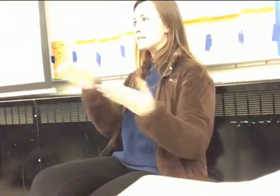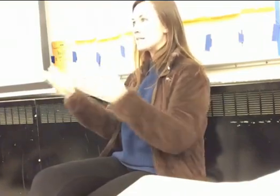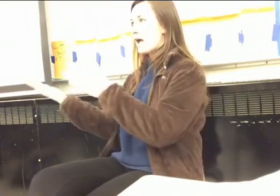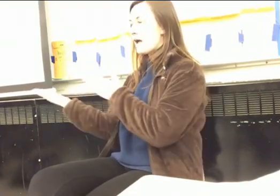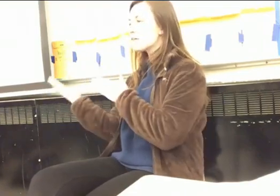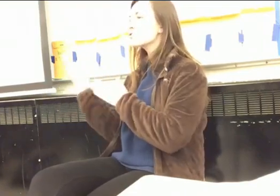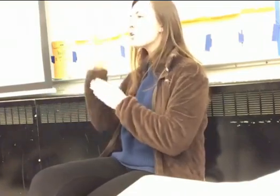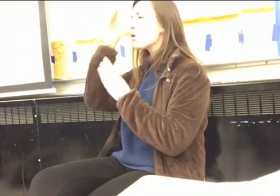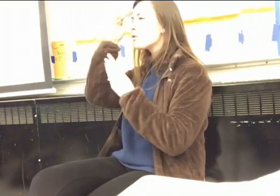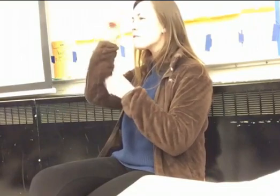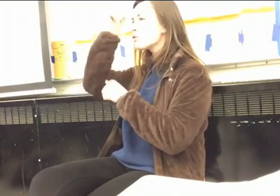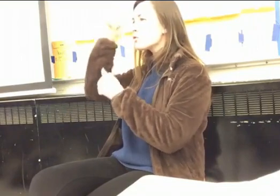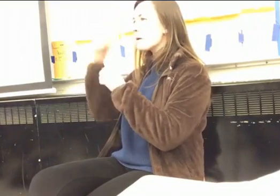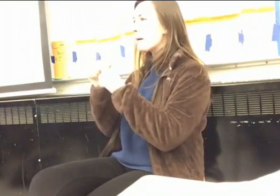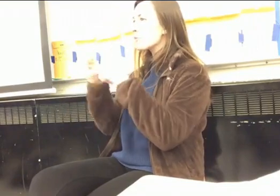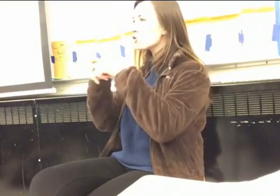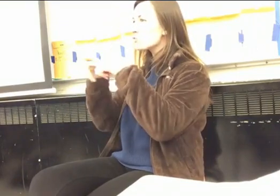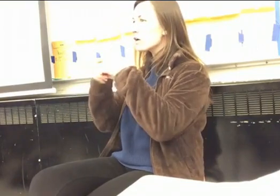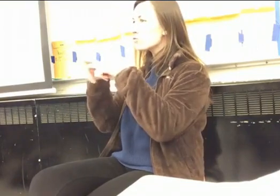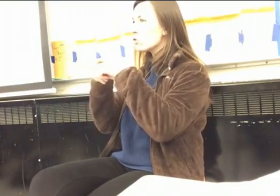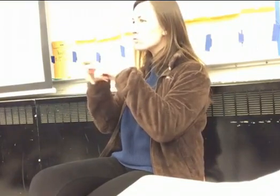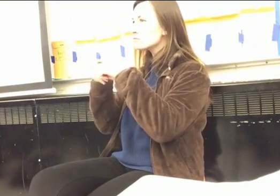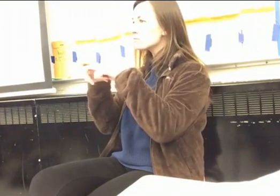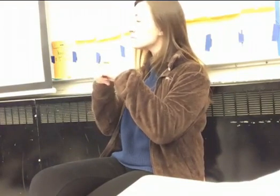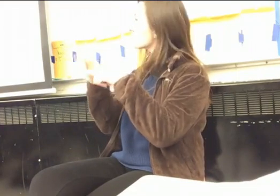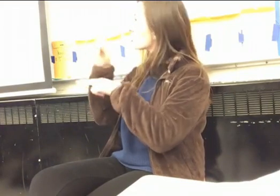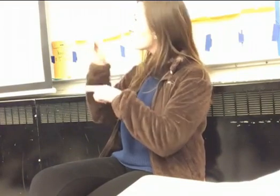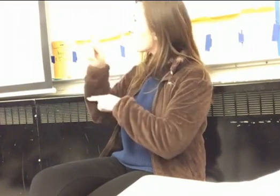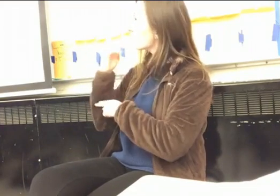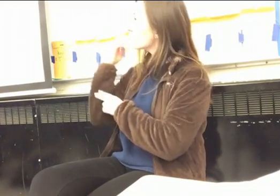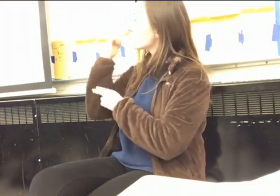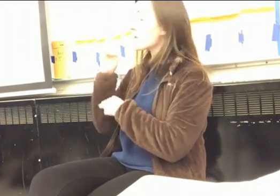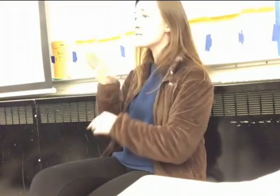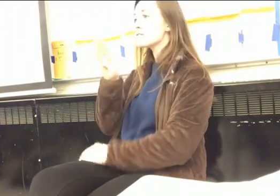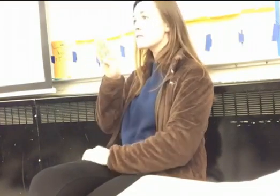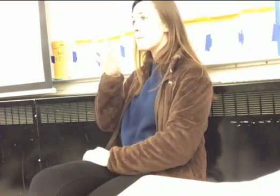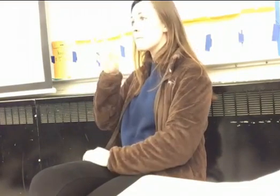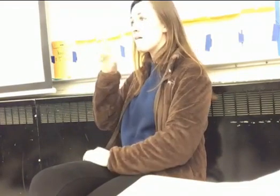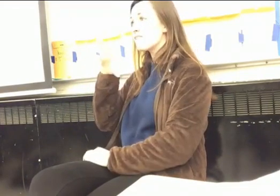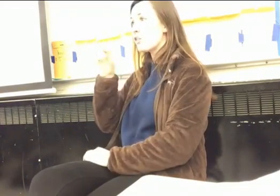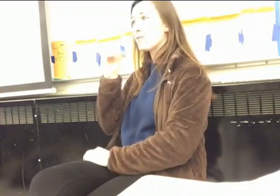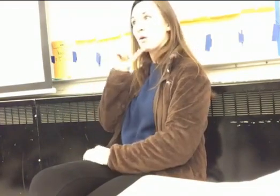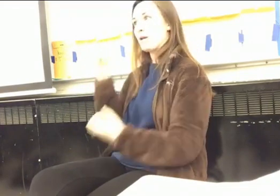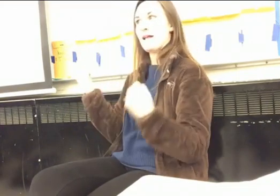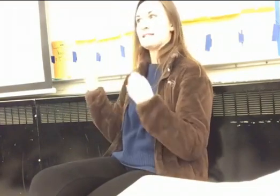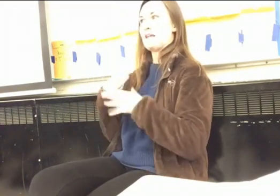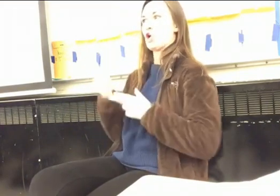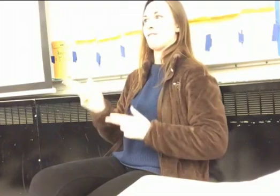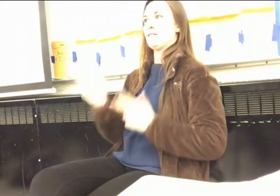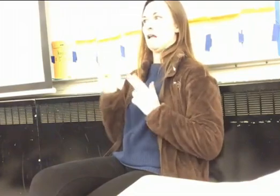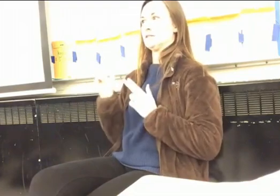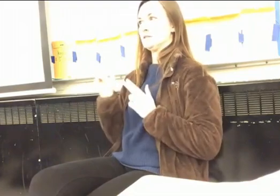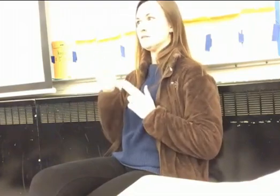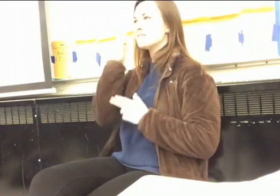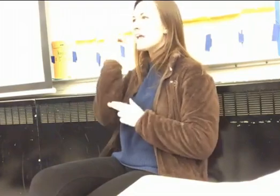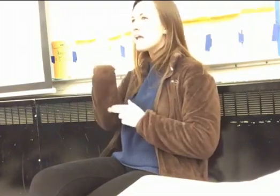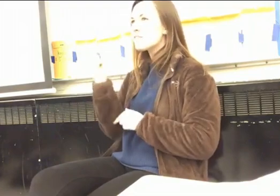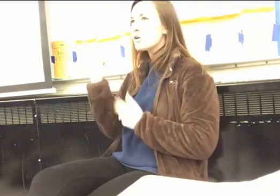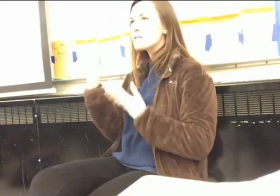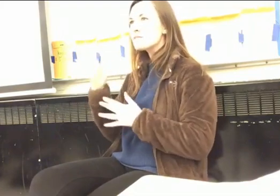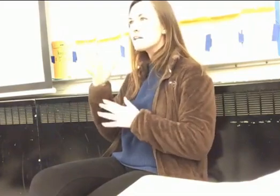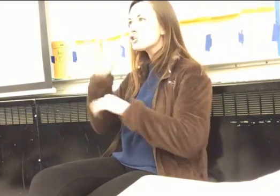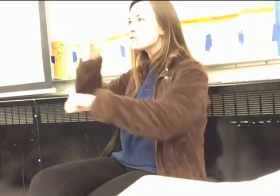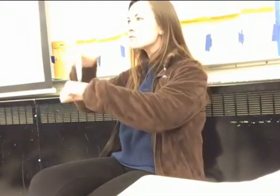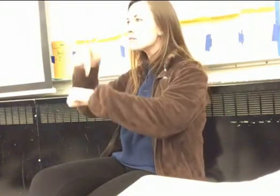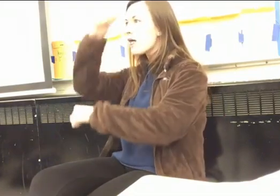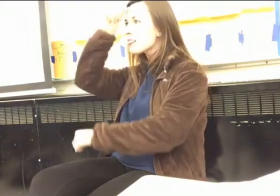or railroads begin to go across, you have to realize that the buffalo were not really scared of guns. If anybody's ever been to